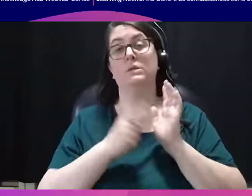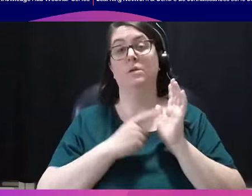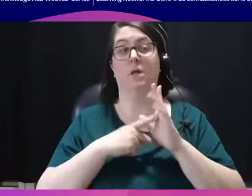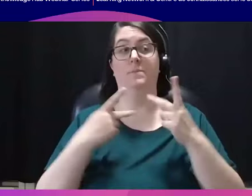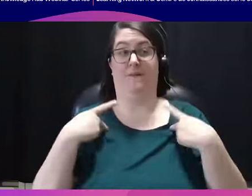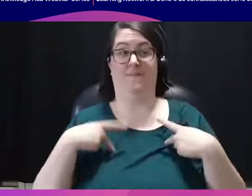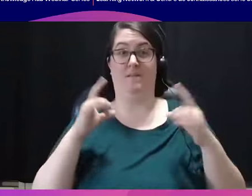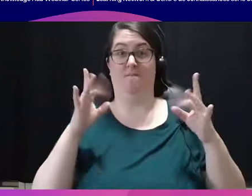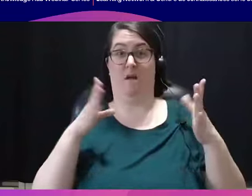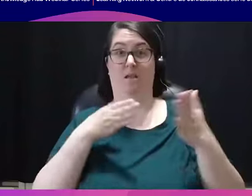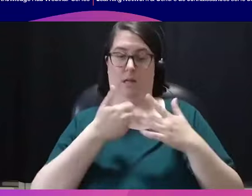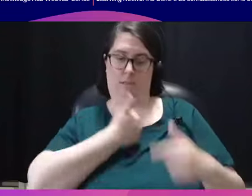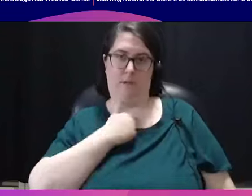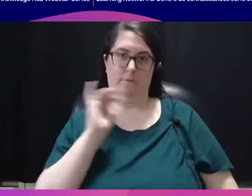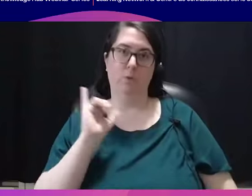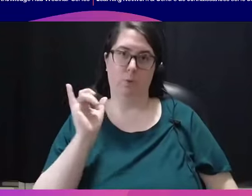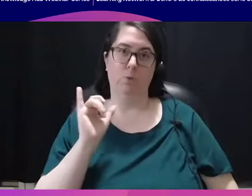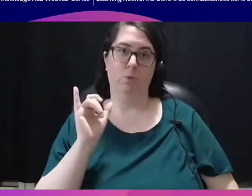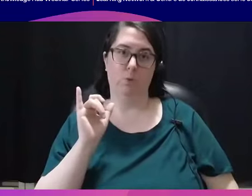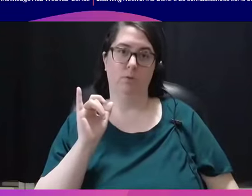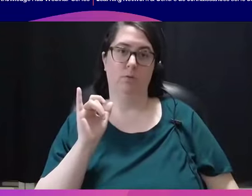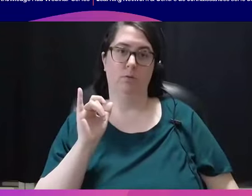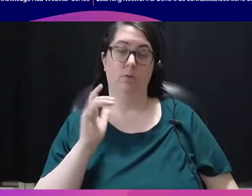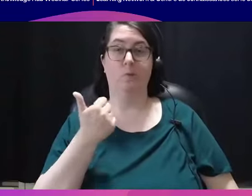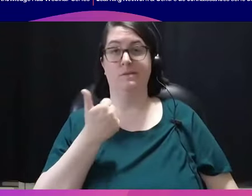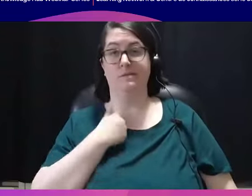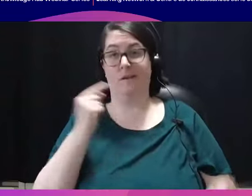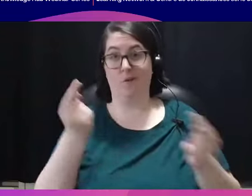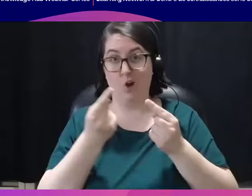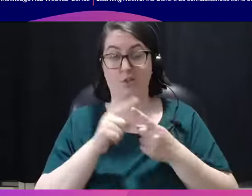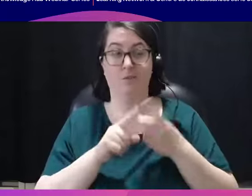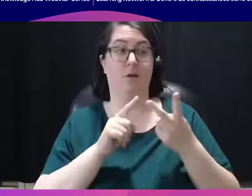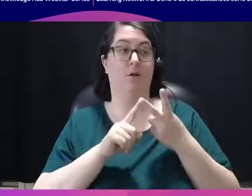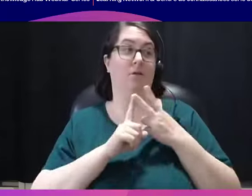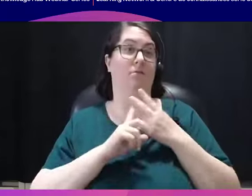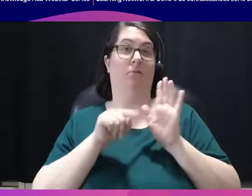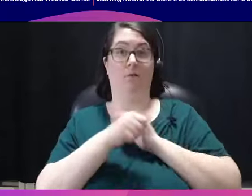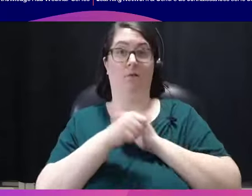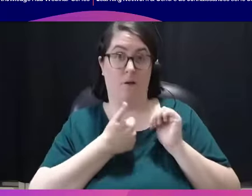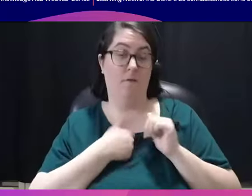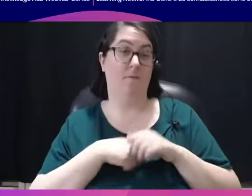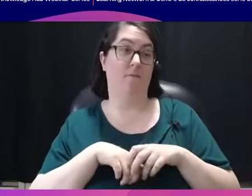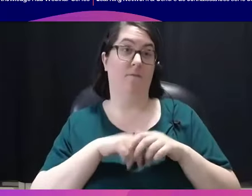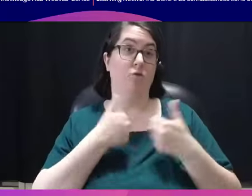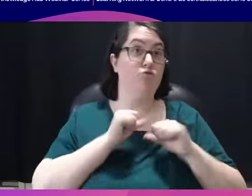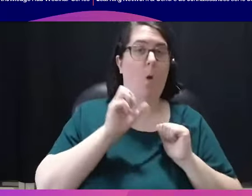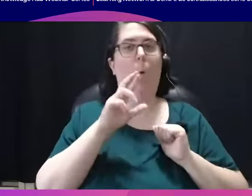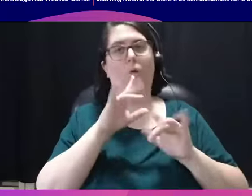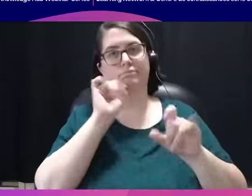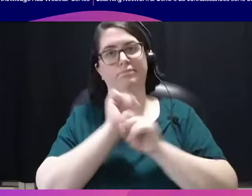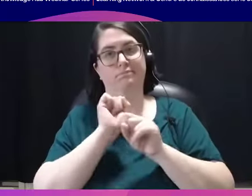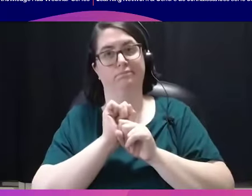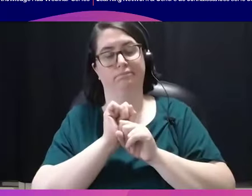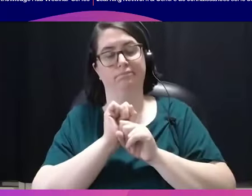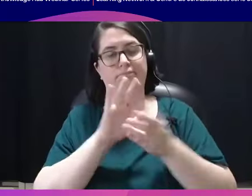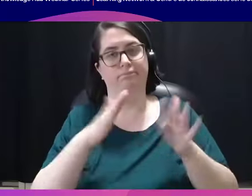violent against themselves as well in the form of self-harm or suicide attempts or completion.